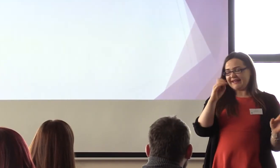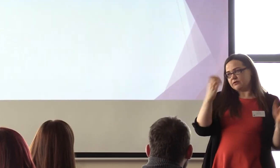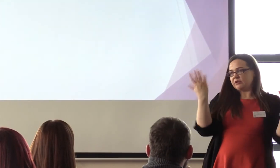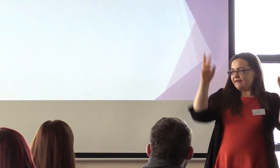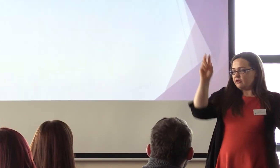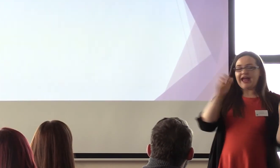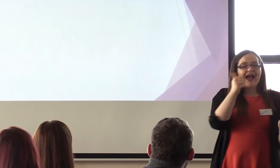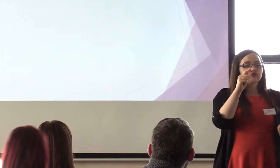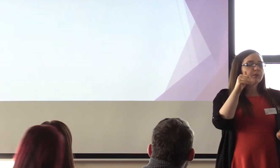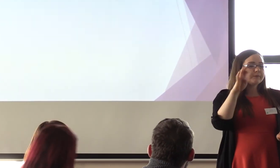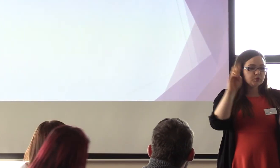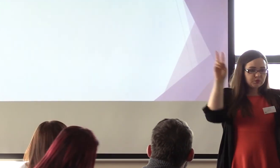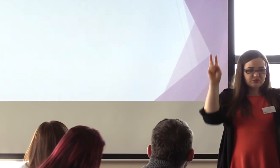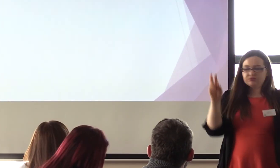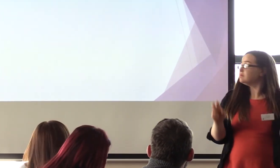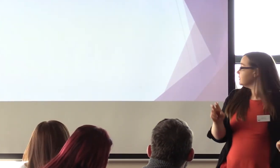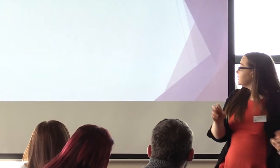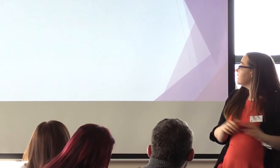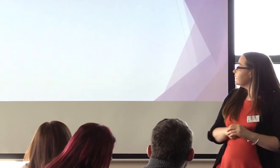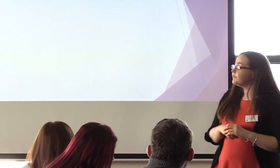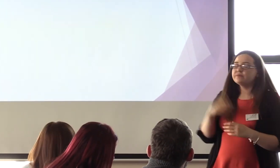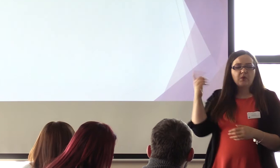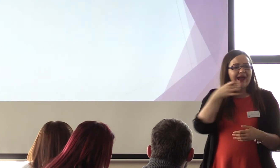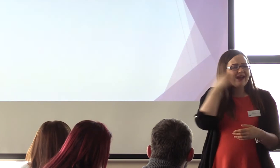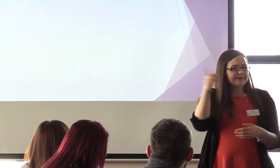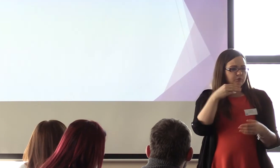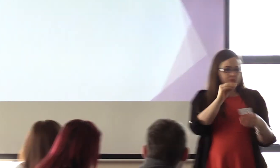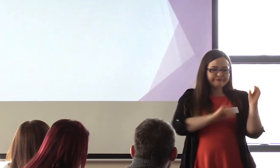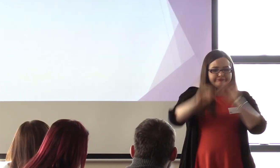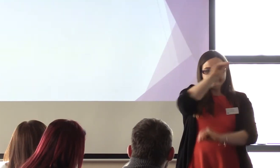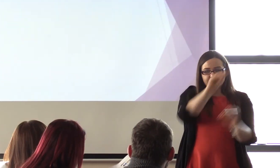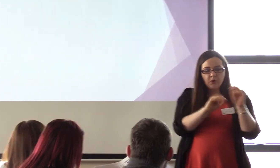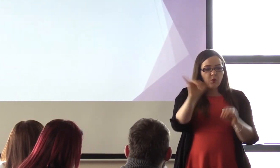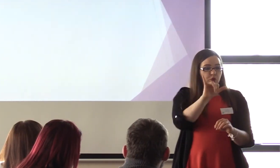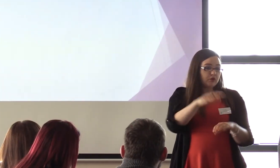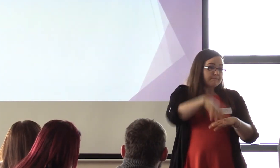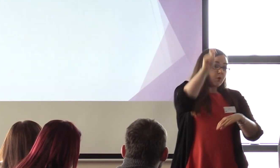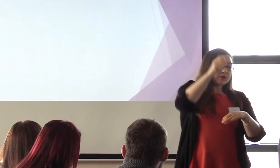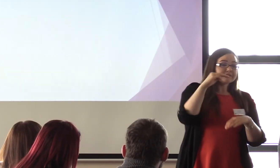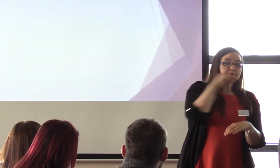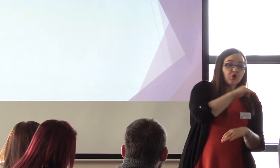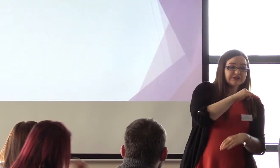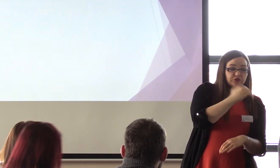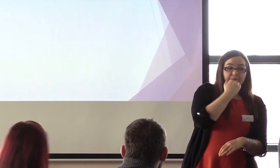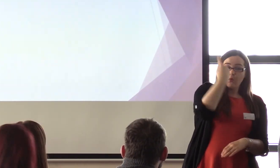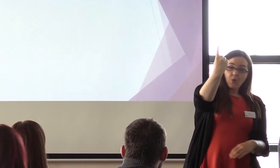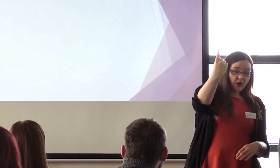There was 5 different phrases or 5 different attributes that the survey focused on. And I asked them to arrange